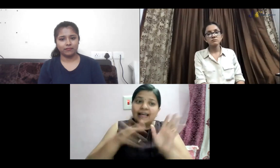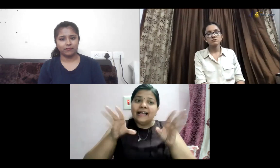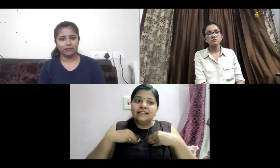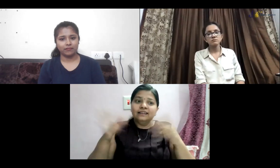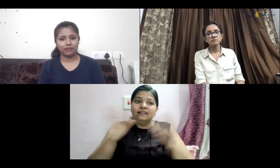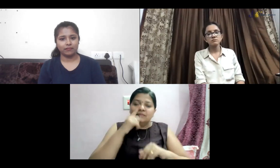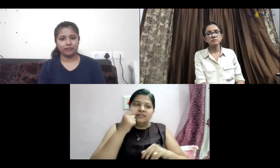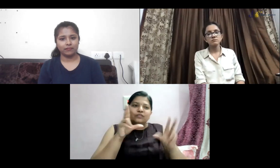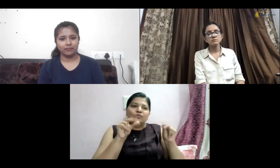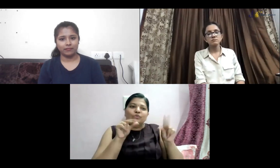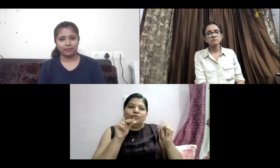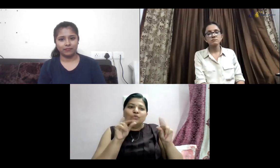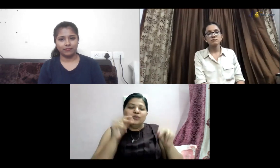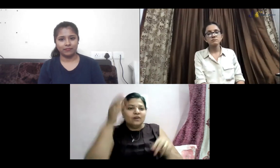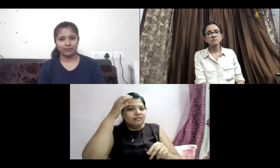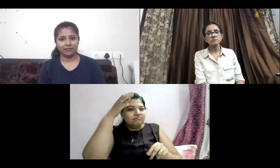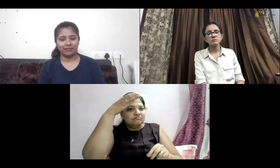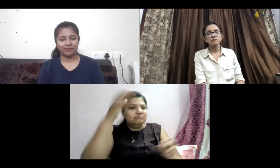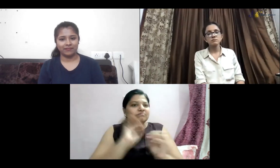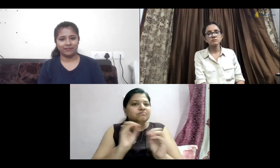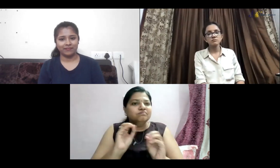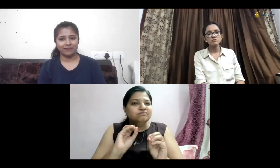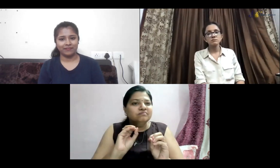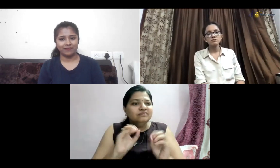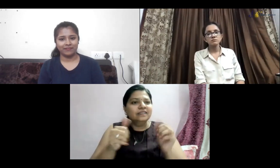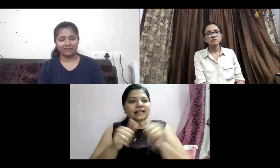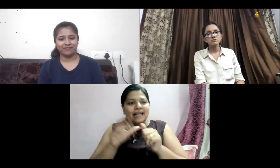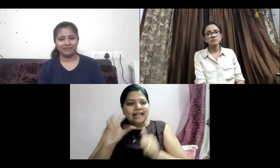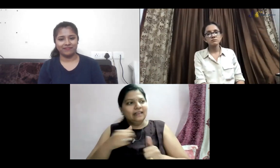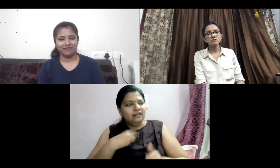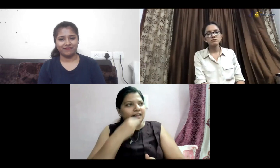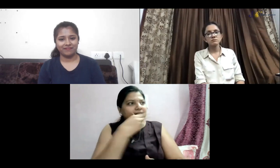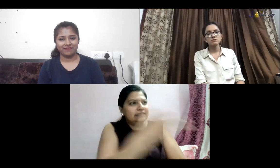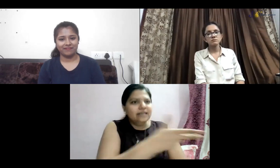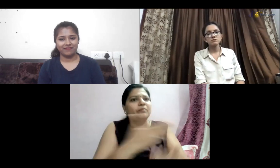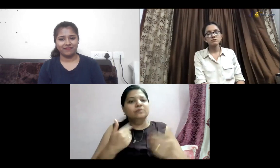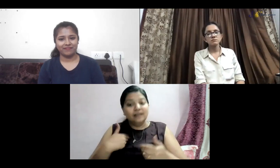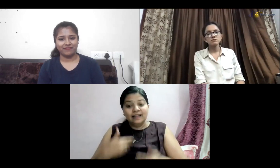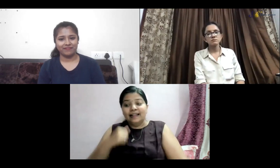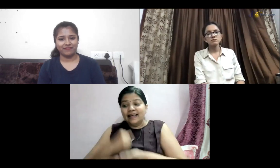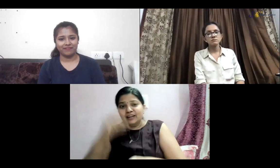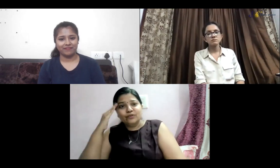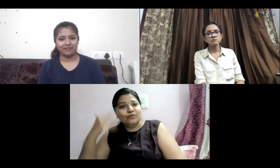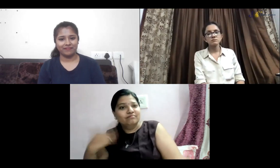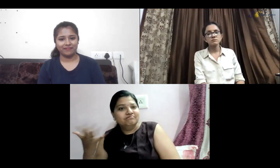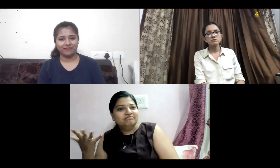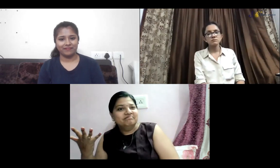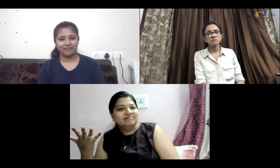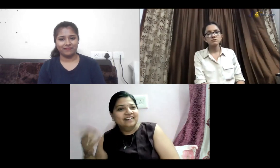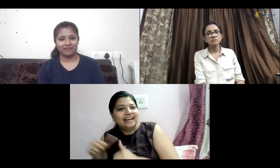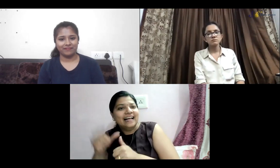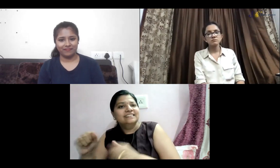the maintenance fees, but the women, they are not ready to pursue for the divorce case